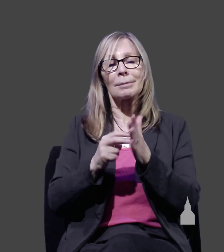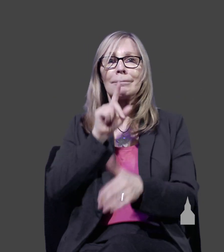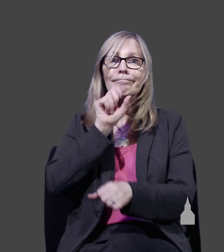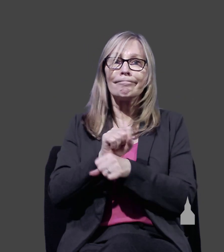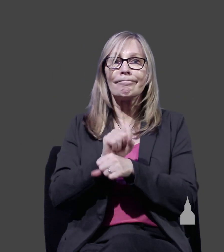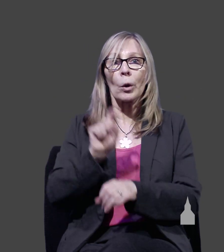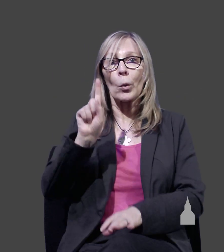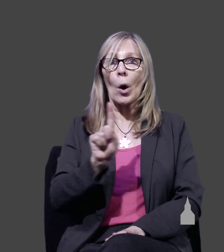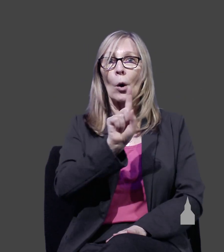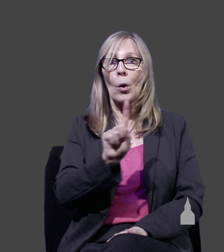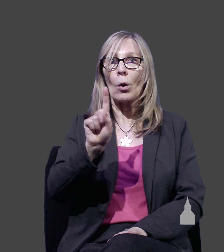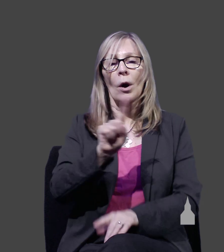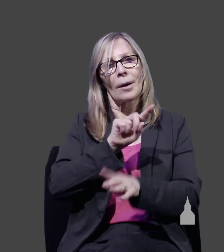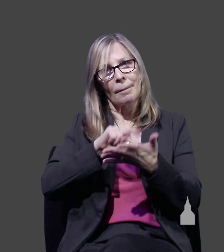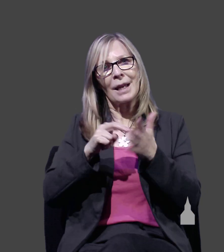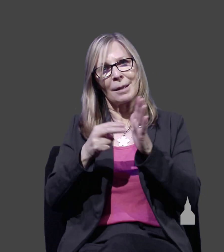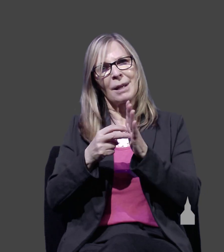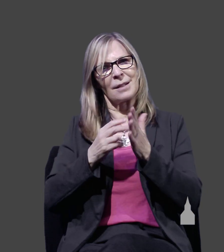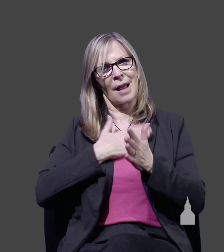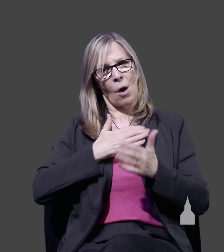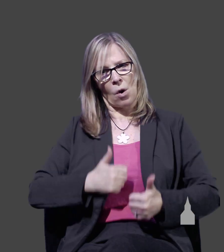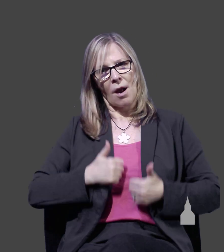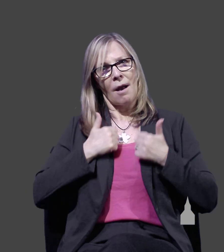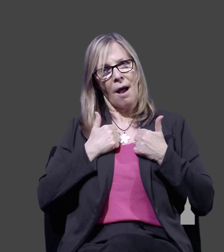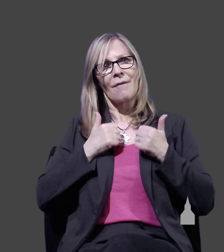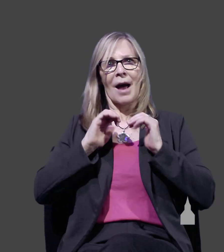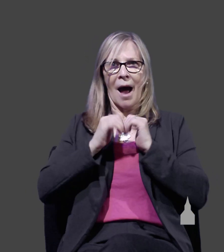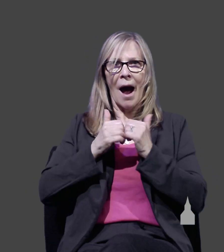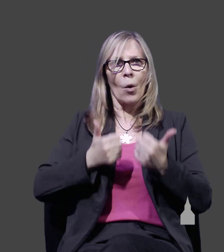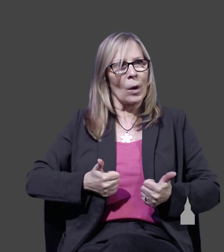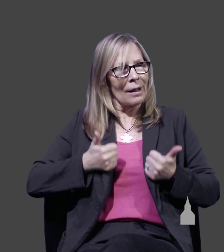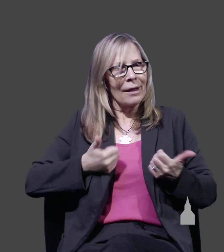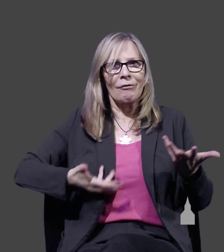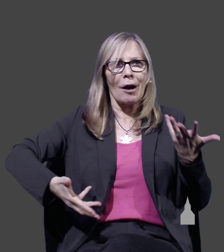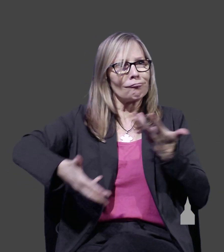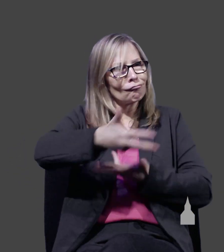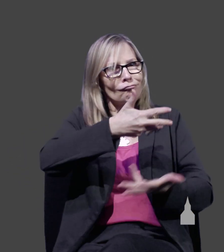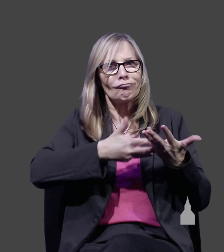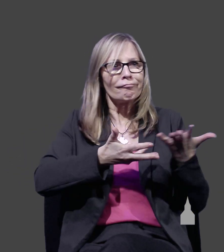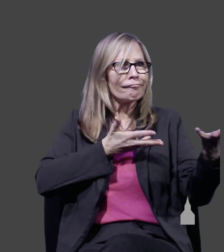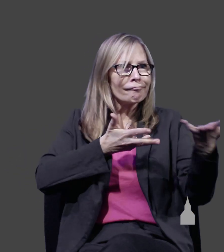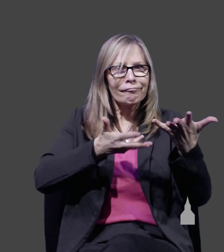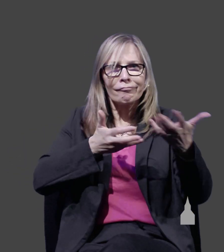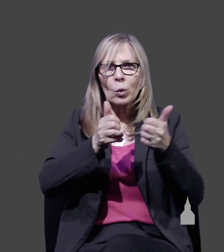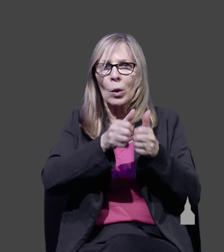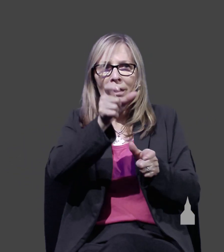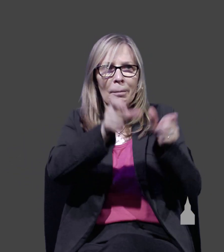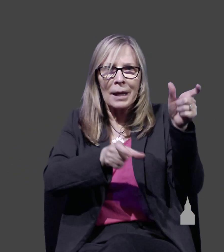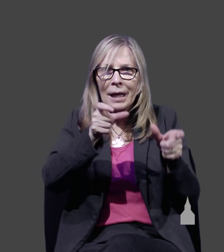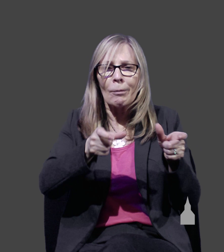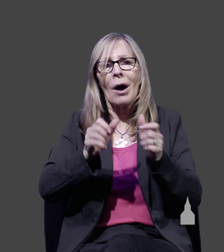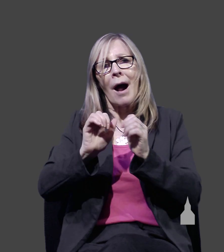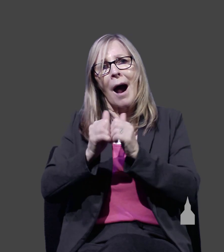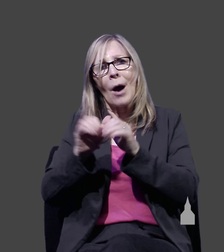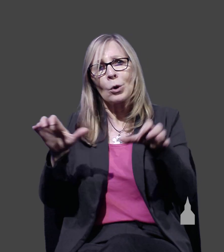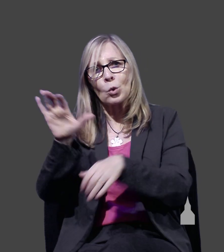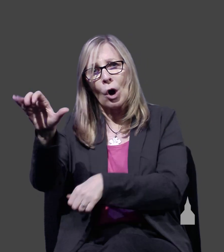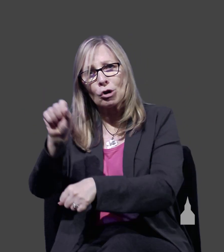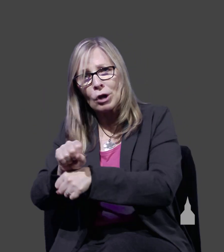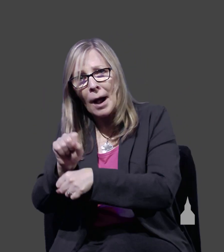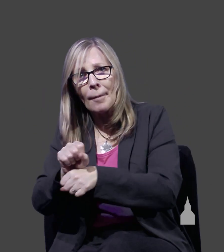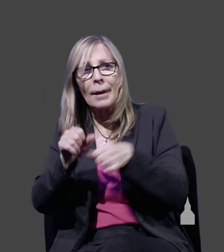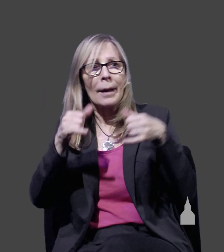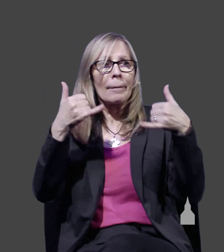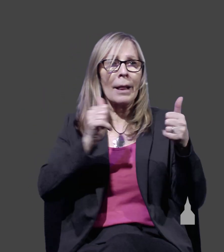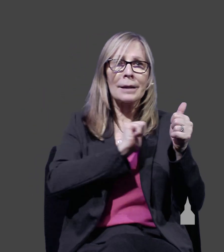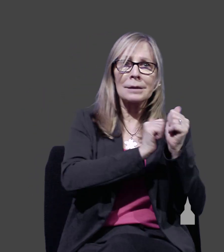we live, how we treat those around us, how we do our jobs, how we play sports, how we eat,